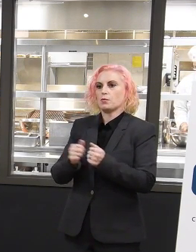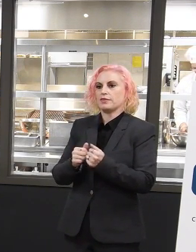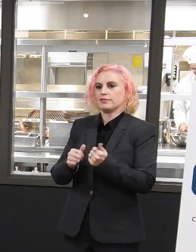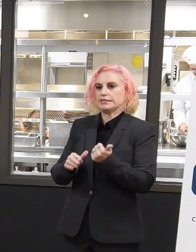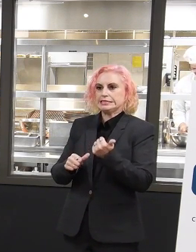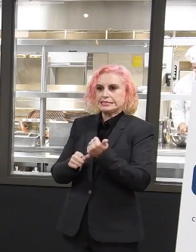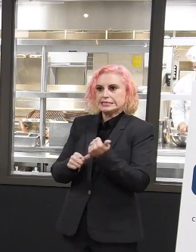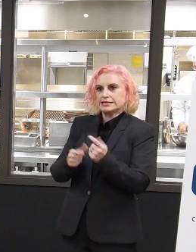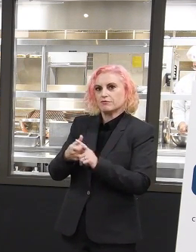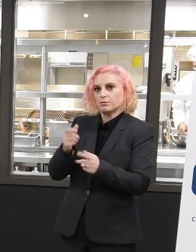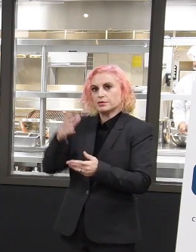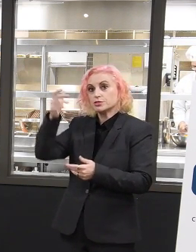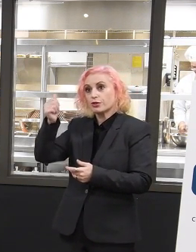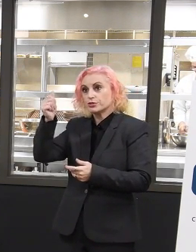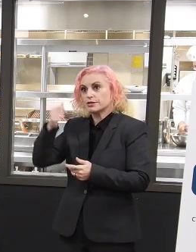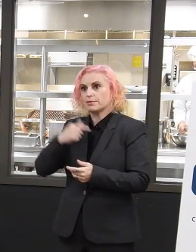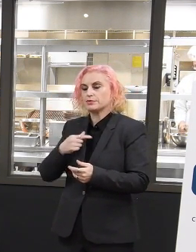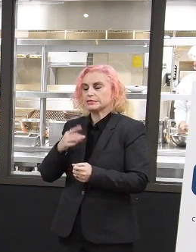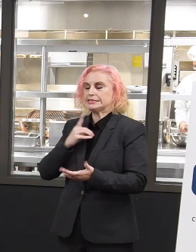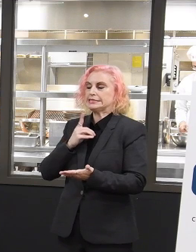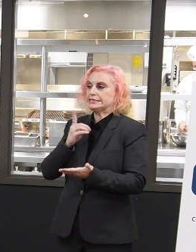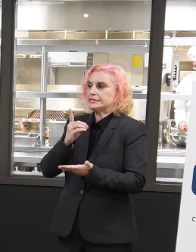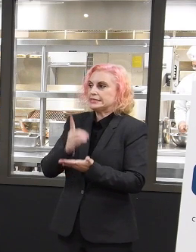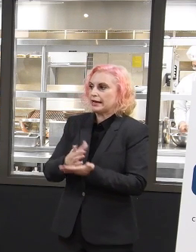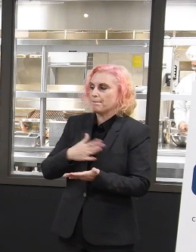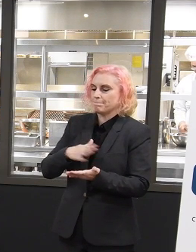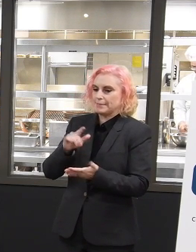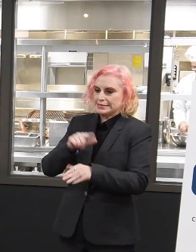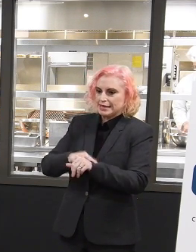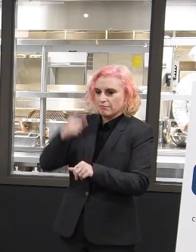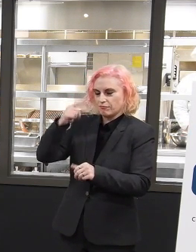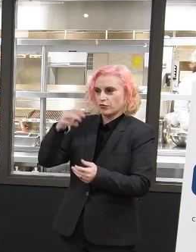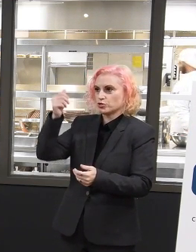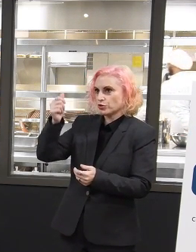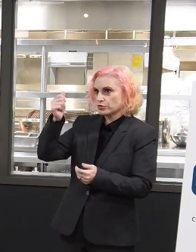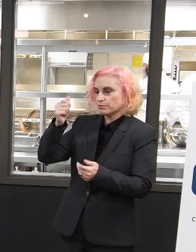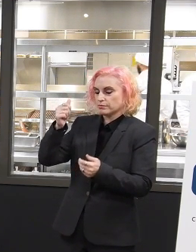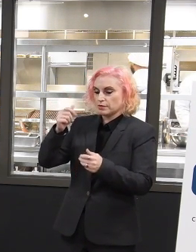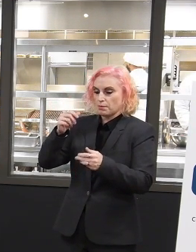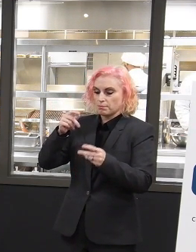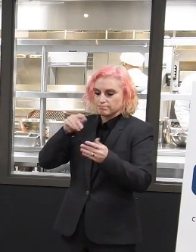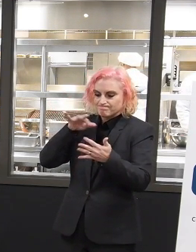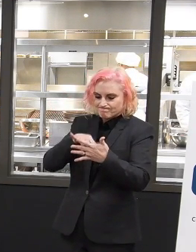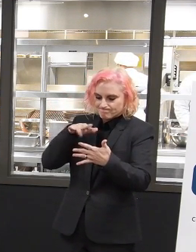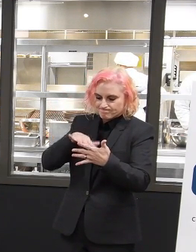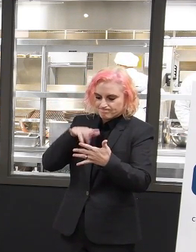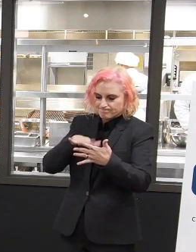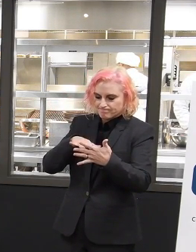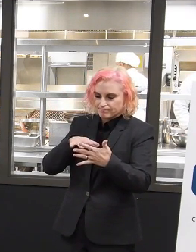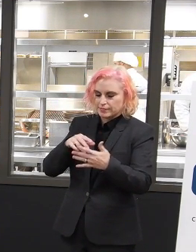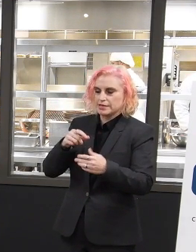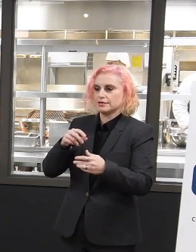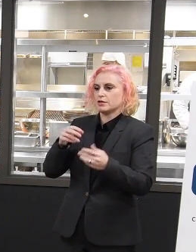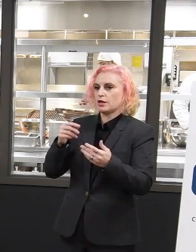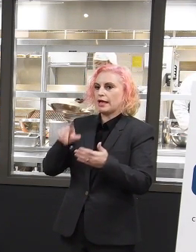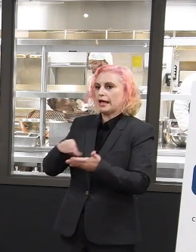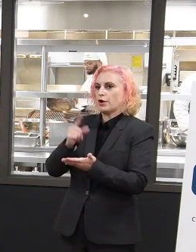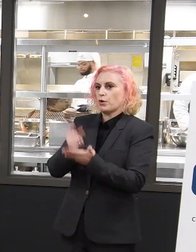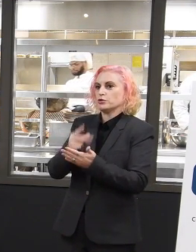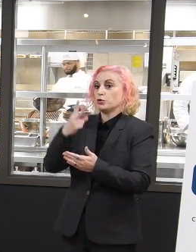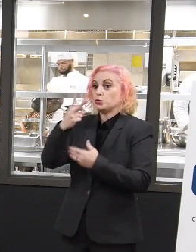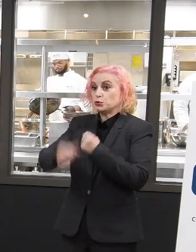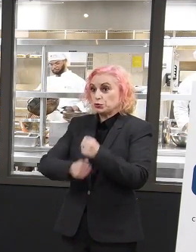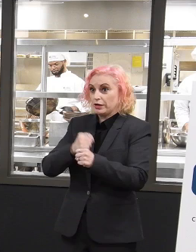from scholarships, I was able to dedicate a lot of time towards my classes, and after 2 years, I graduated with my associate degree during the